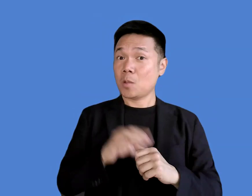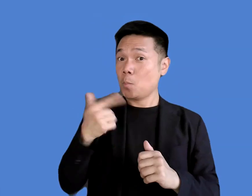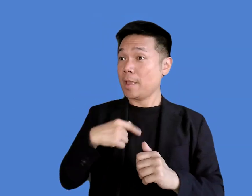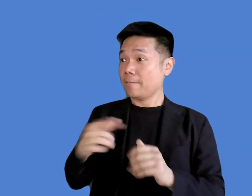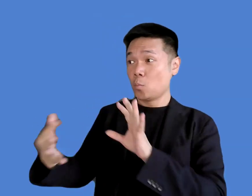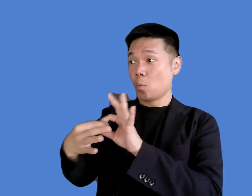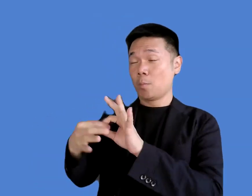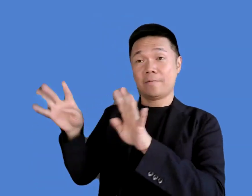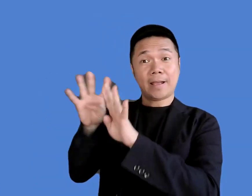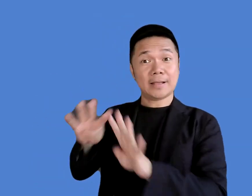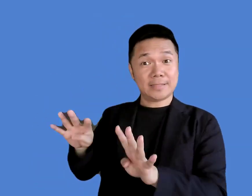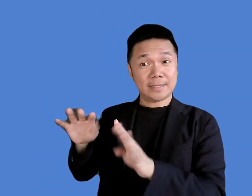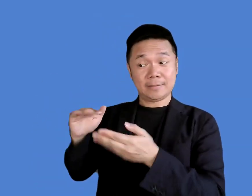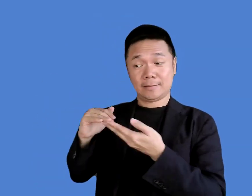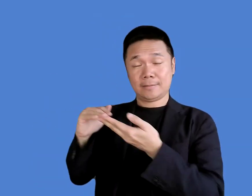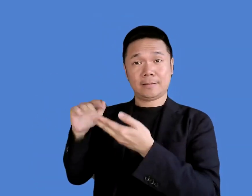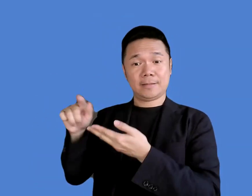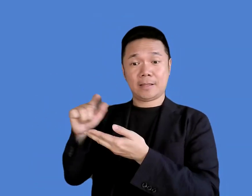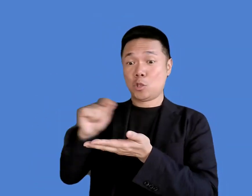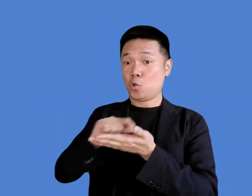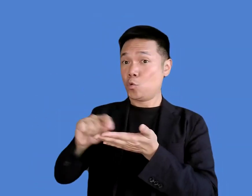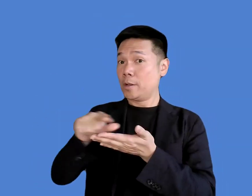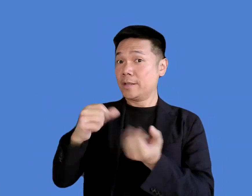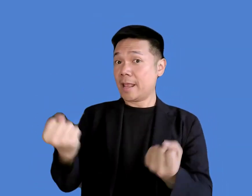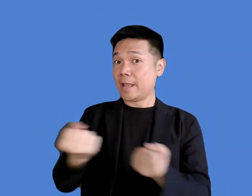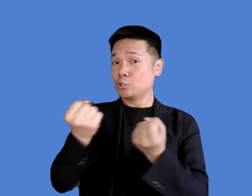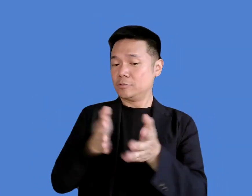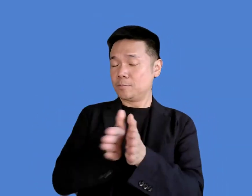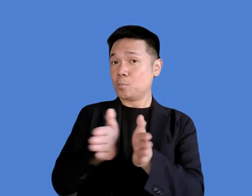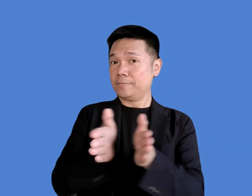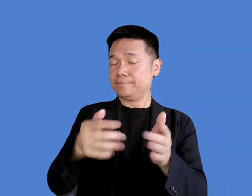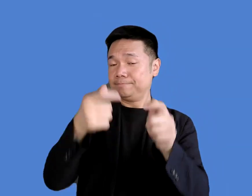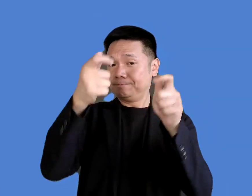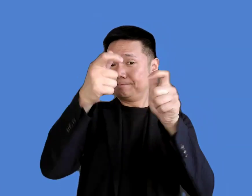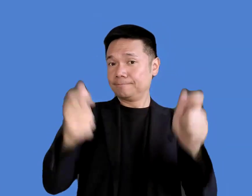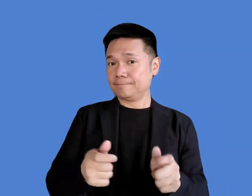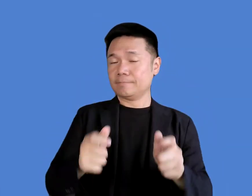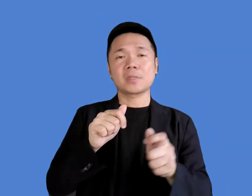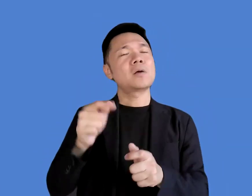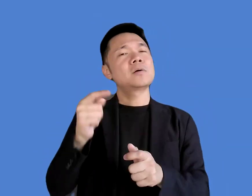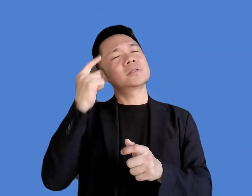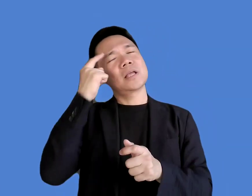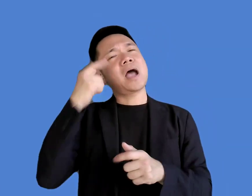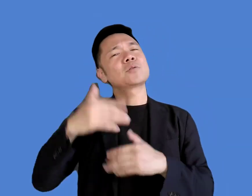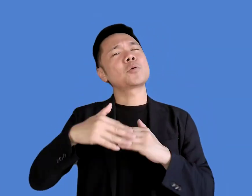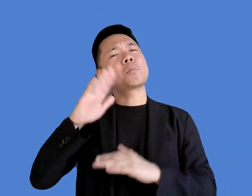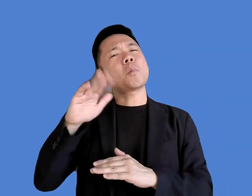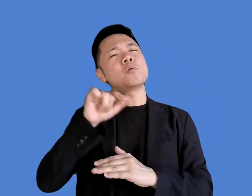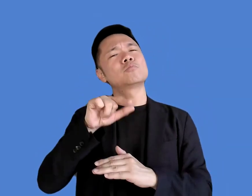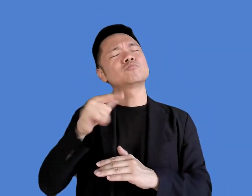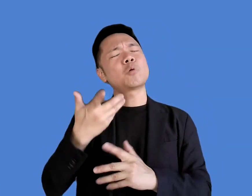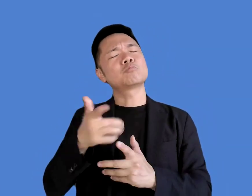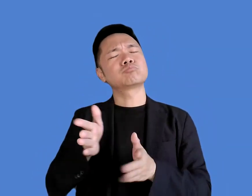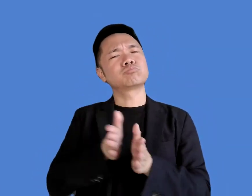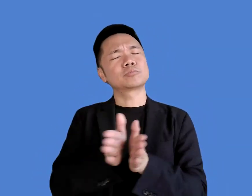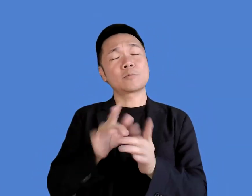to produce last year this ASEAN Policy Action Brief on looking at how we can advance gender in business reporting to